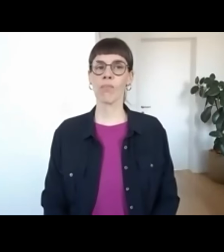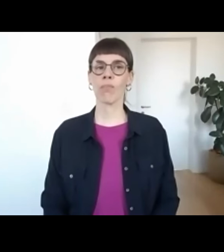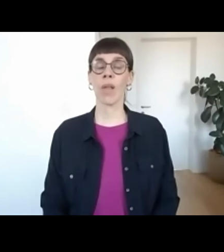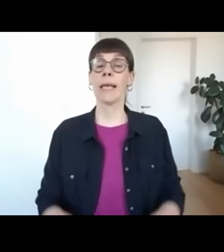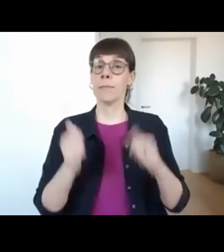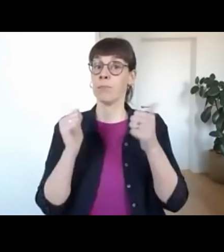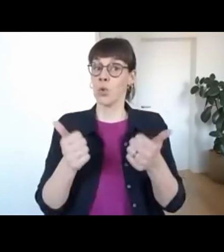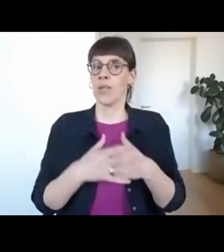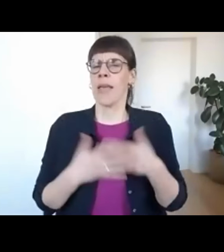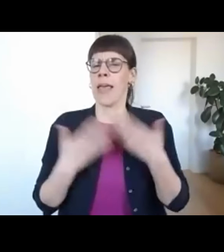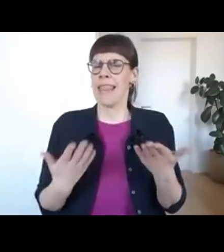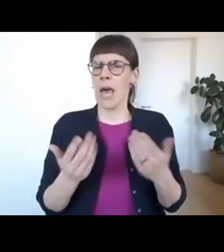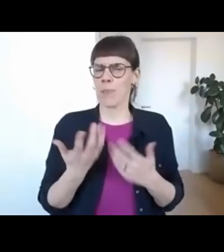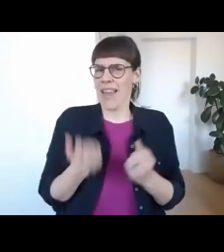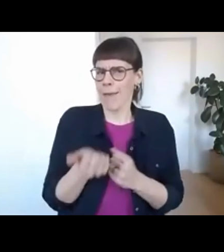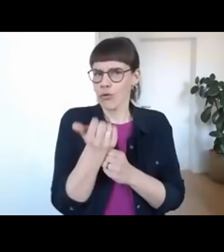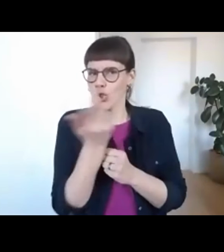impact.